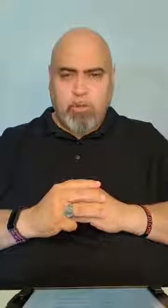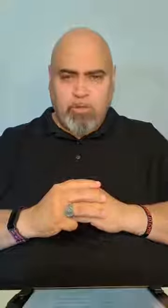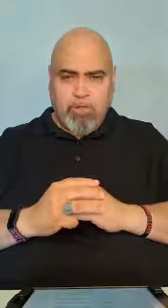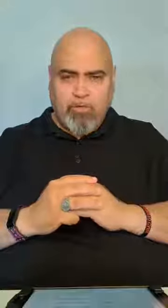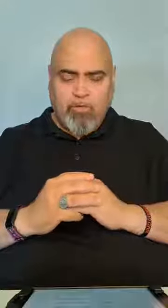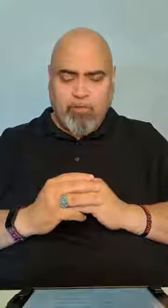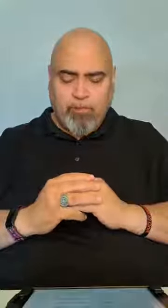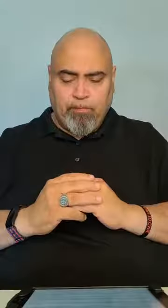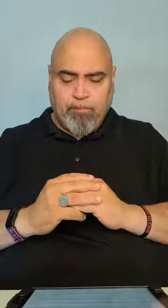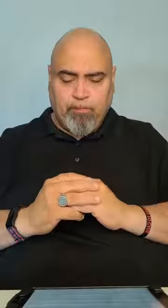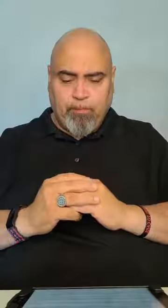conclusions.